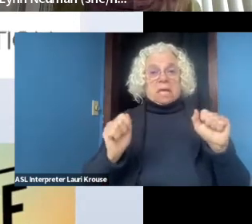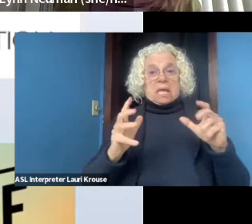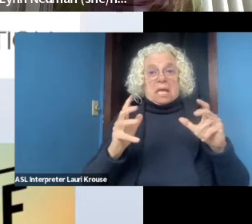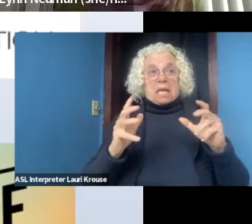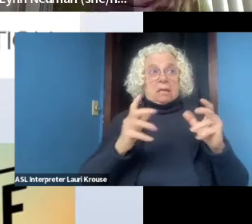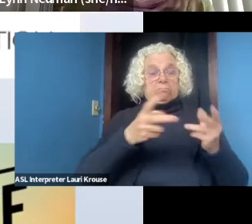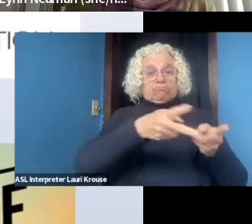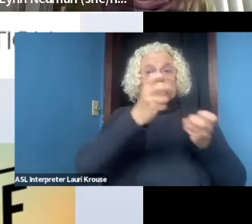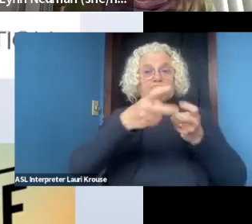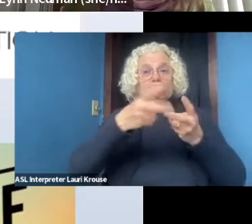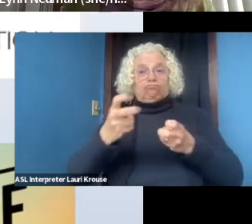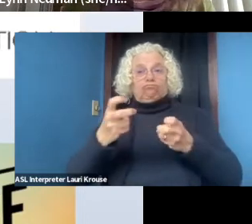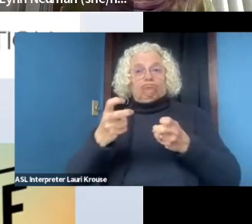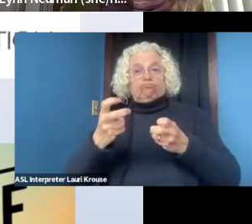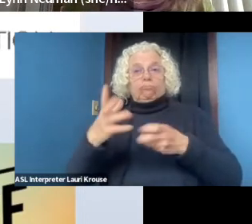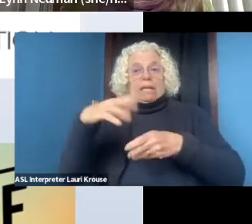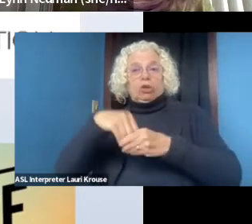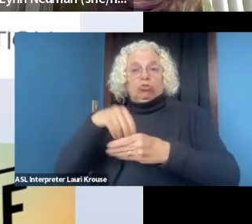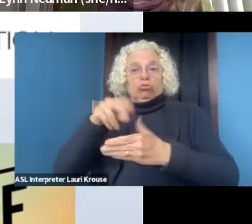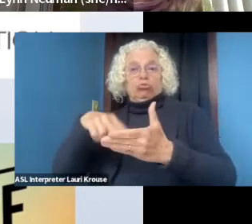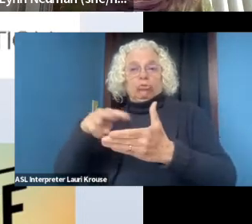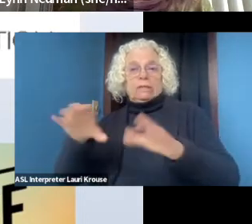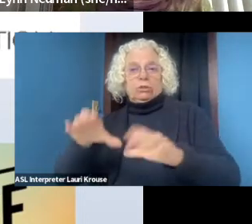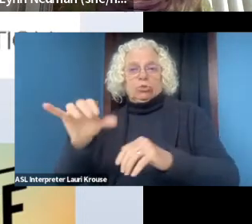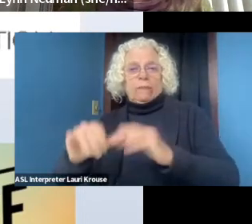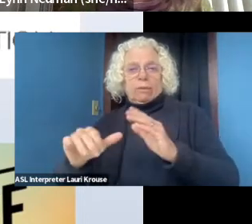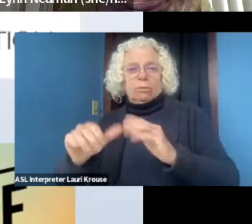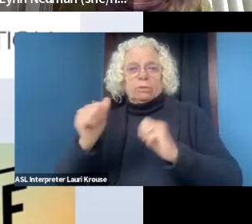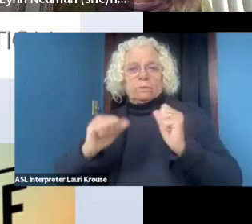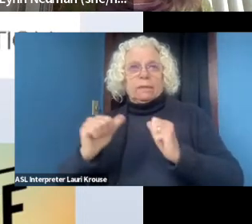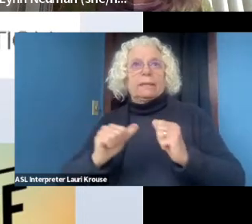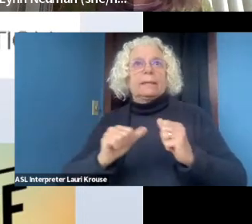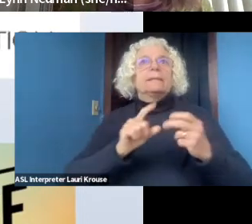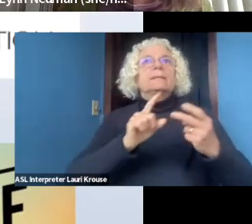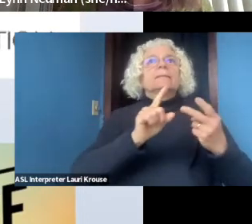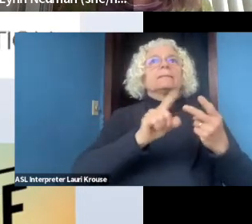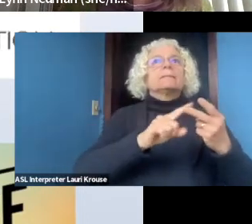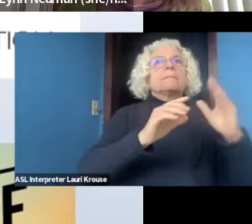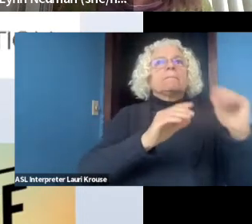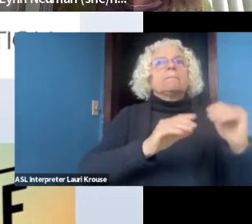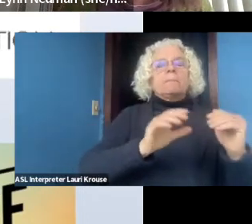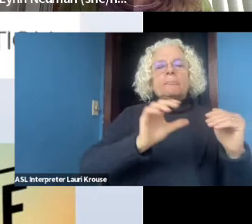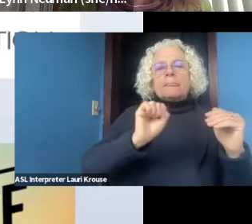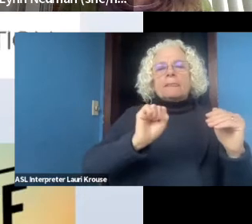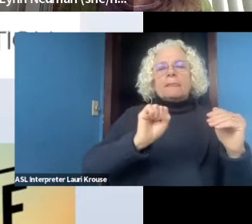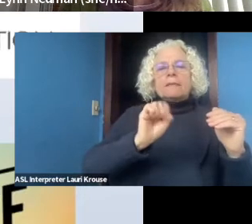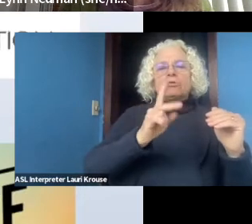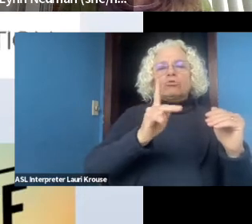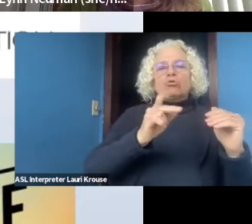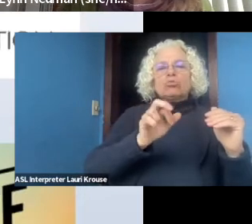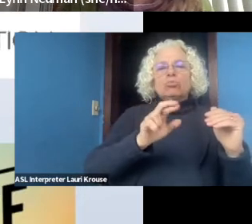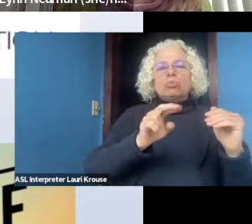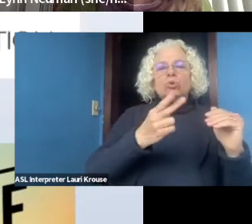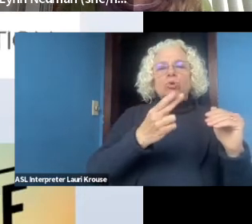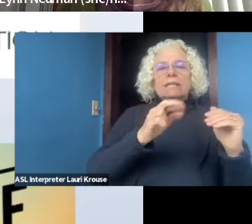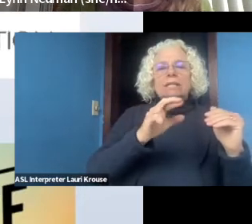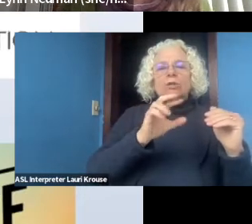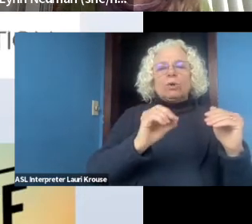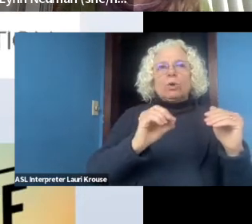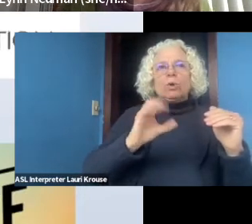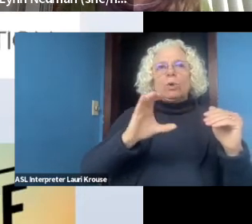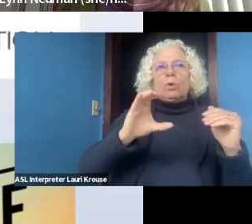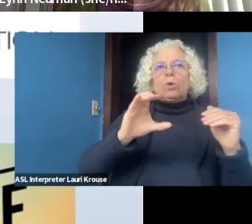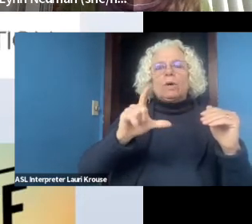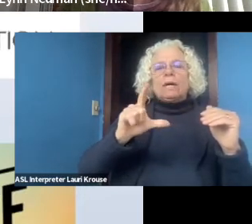plays. The Superhero Clubhouse works with middle school students in